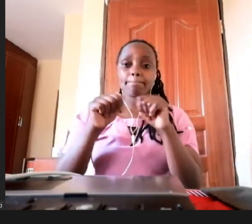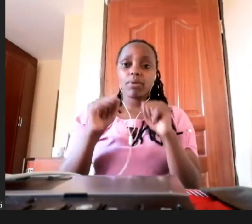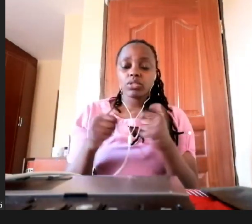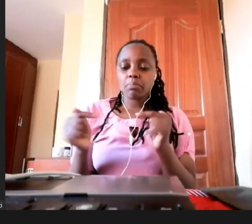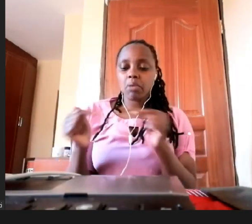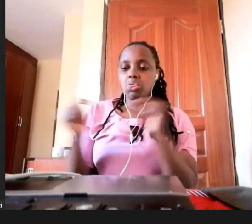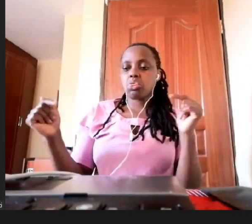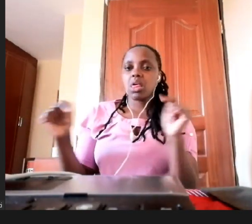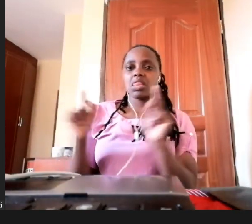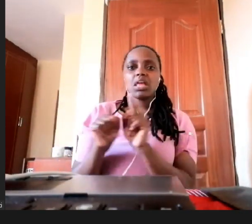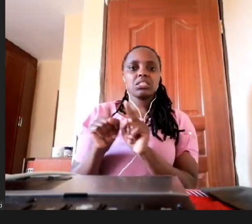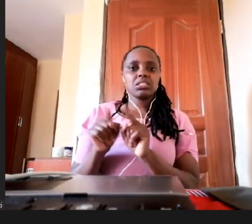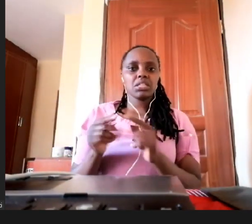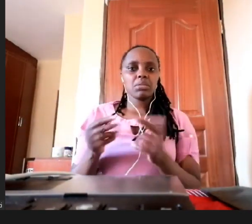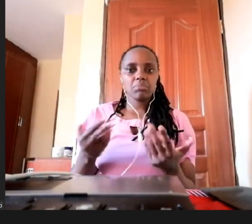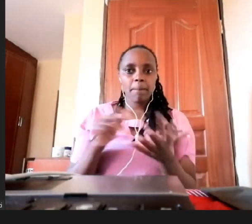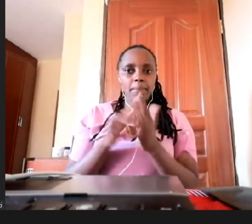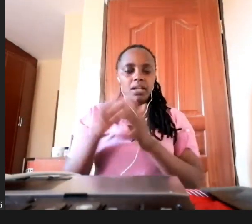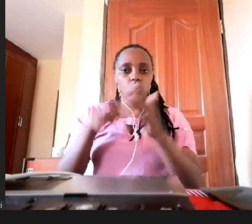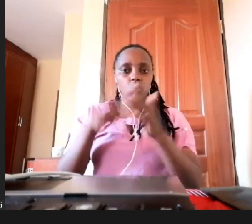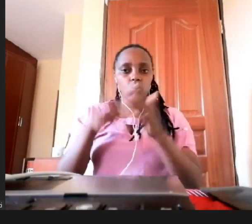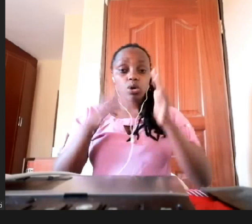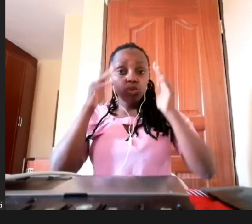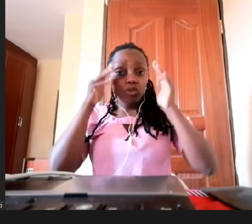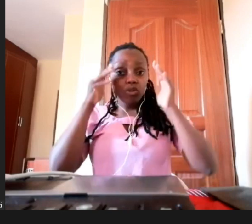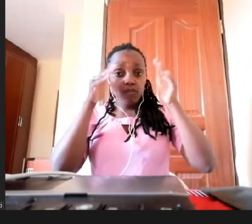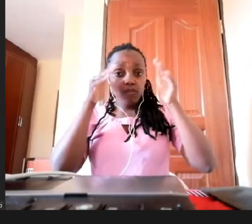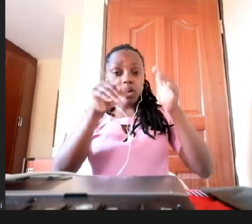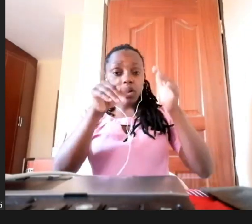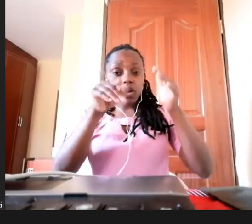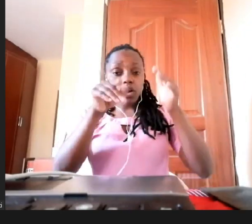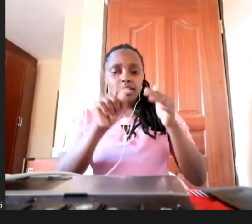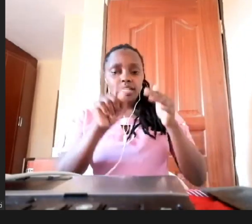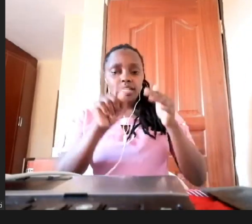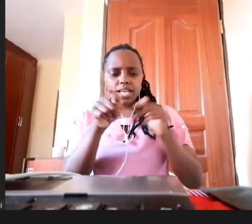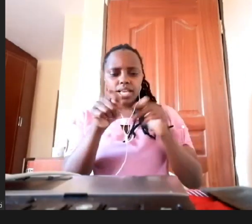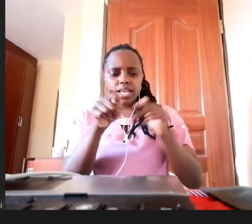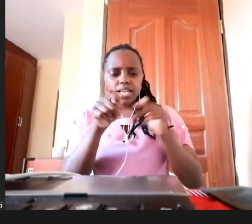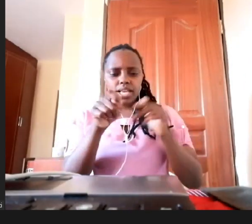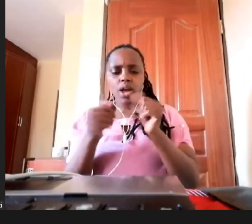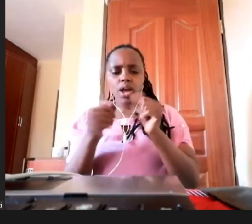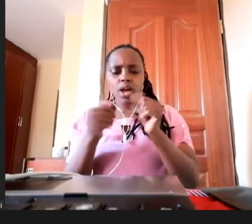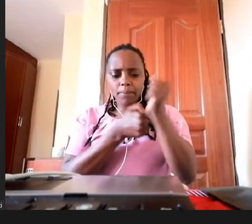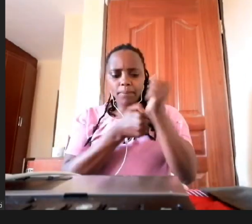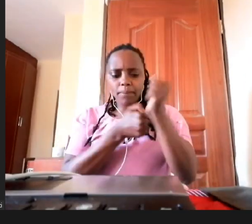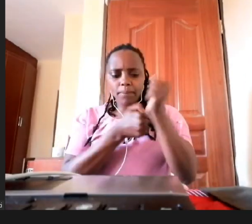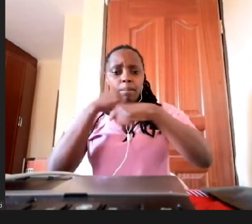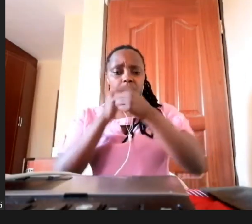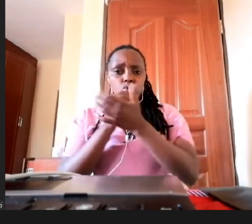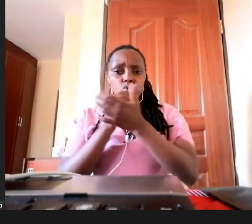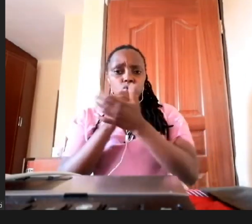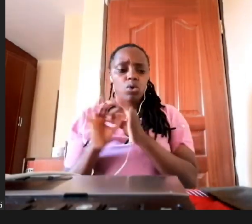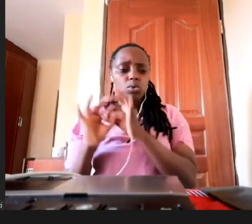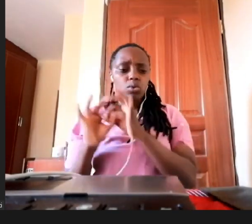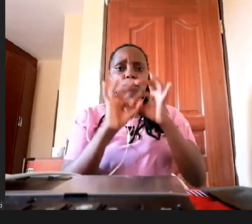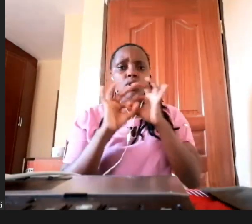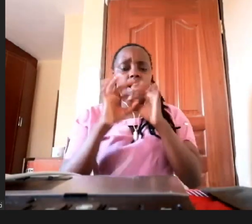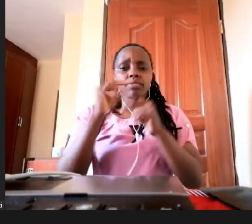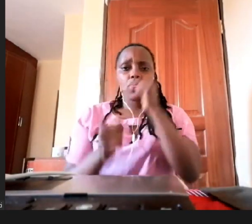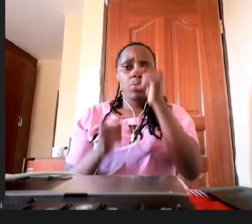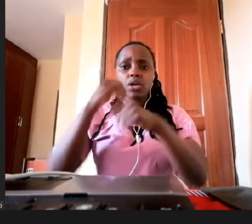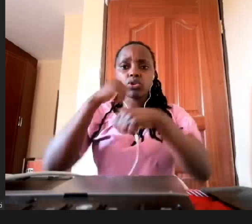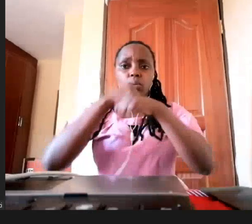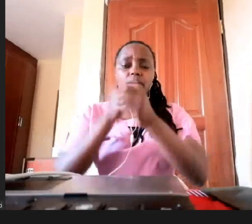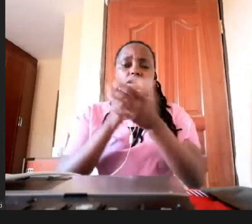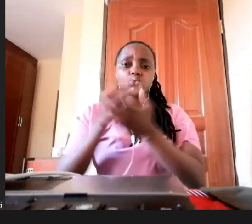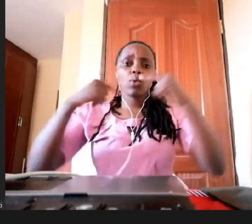the same. So let's look at that keyword complementary and make sure that we harmonize these processes to make sure that we are successful in